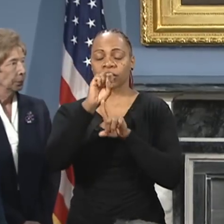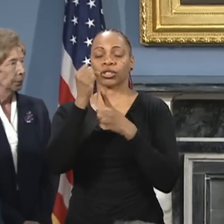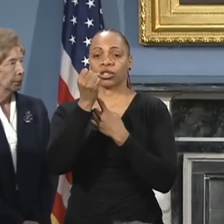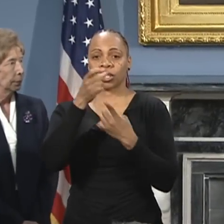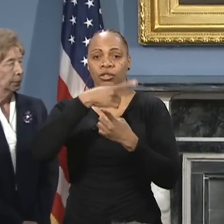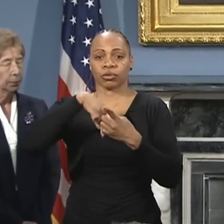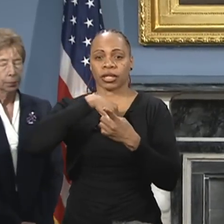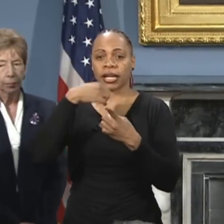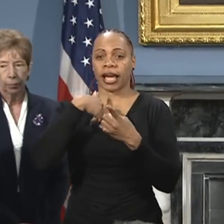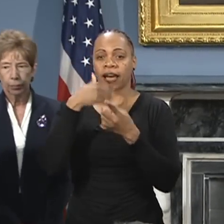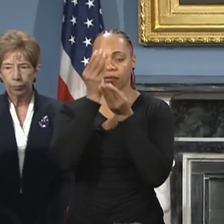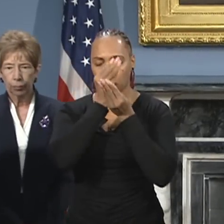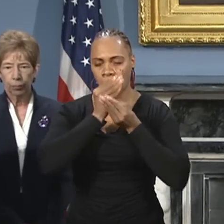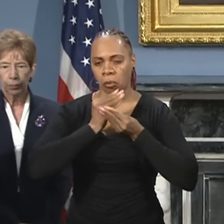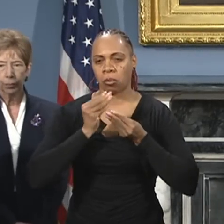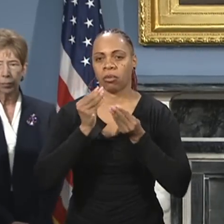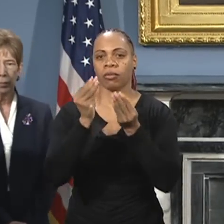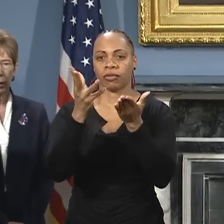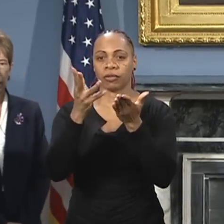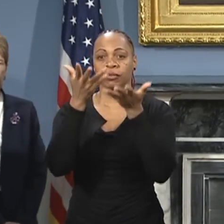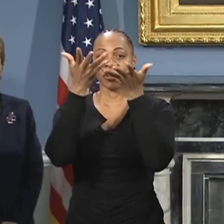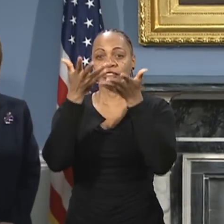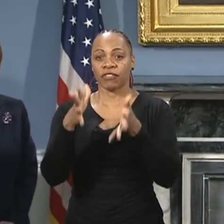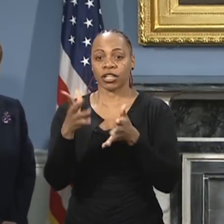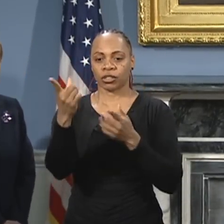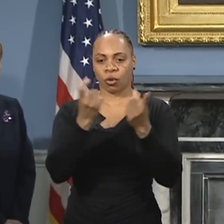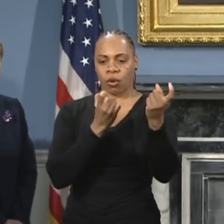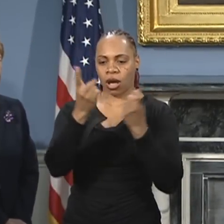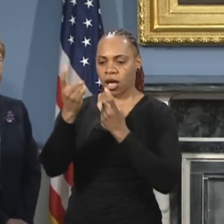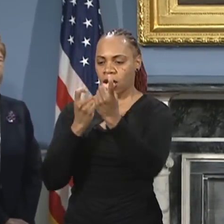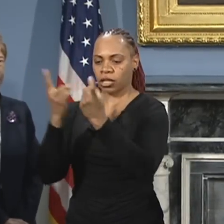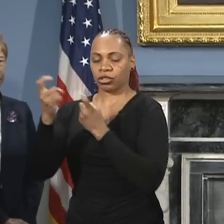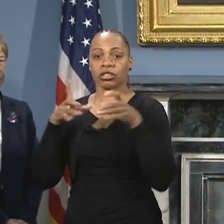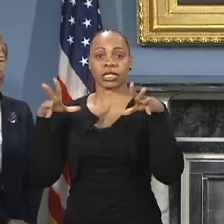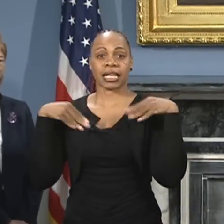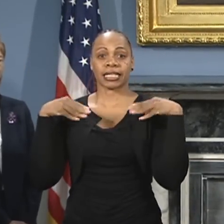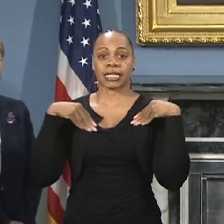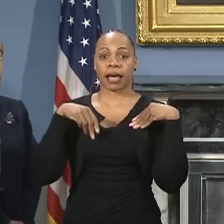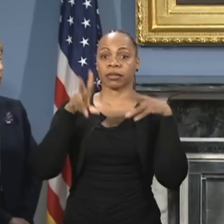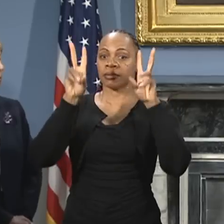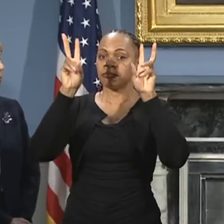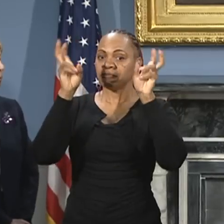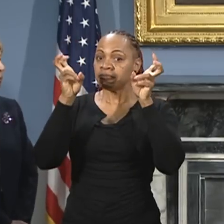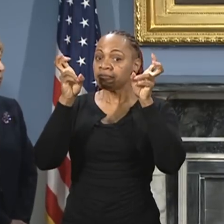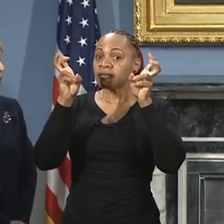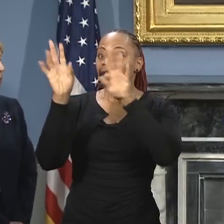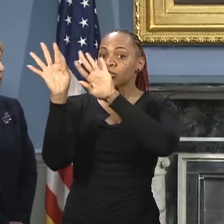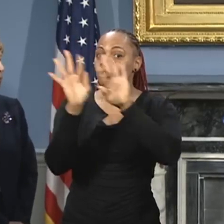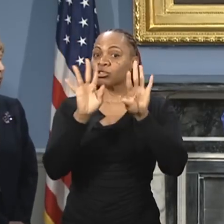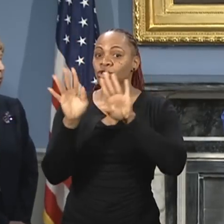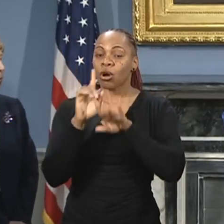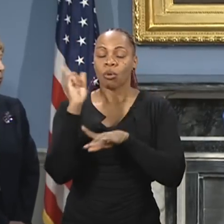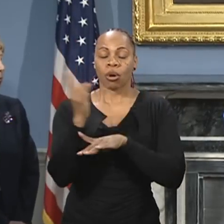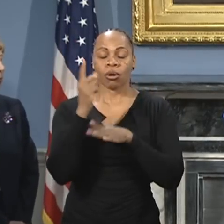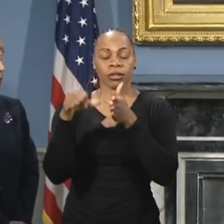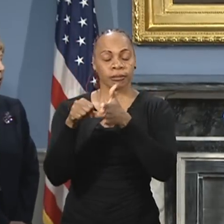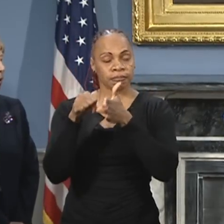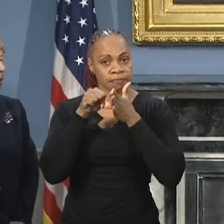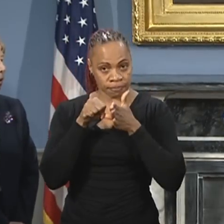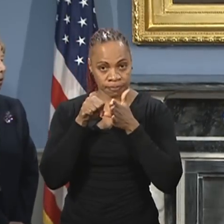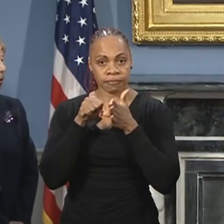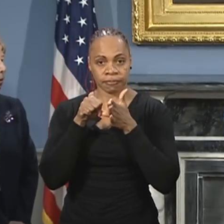lot of information, then happy to take your questions on this topic only. I want to emphasize today we'll be talking about this topic